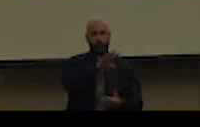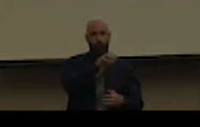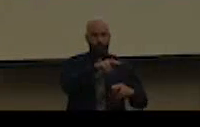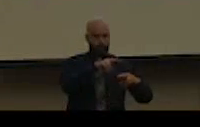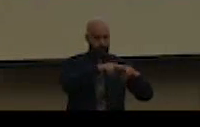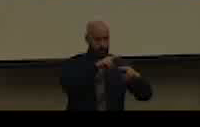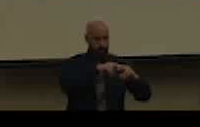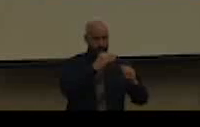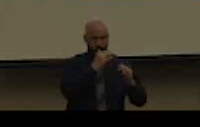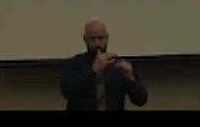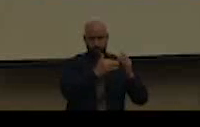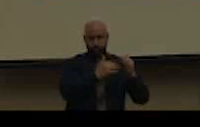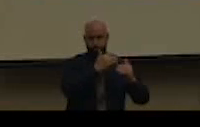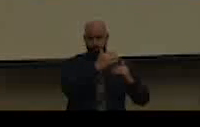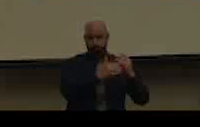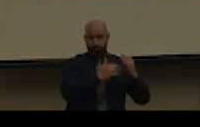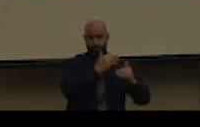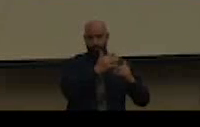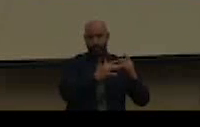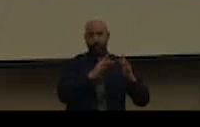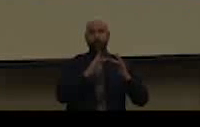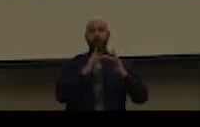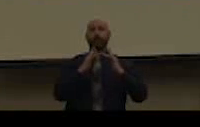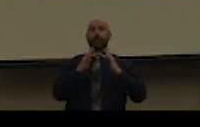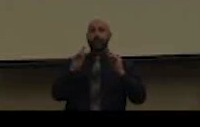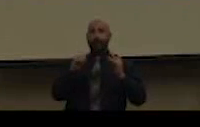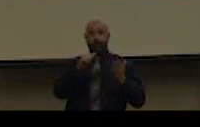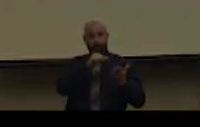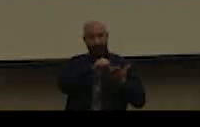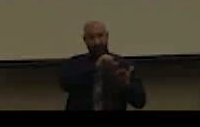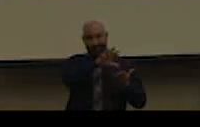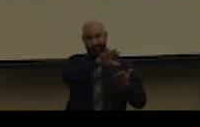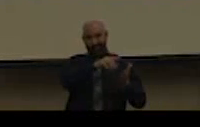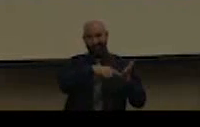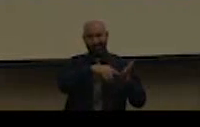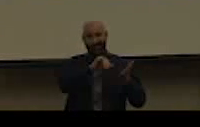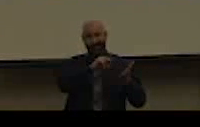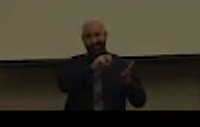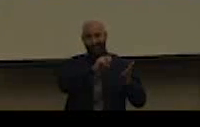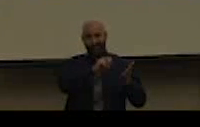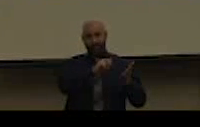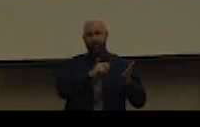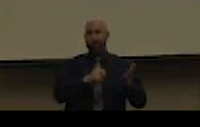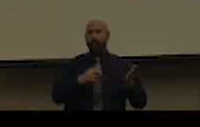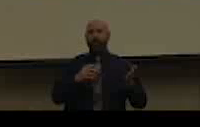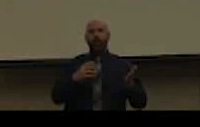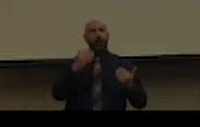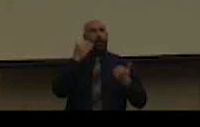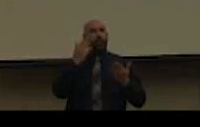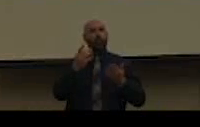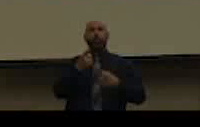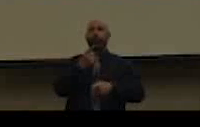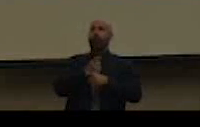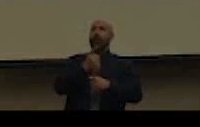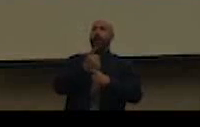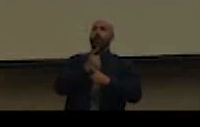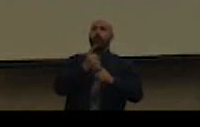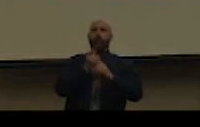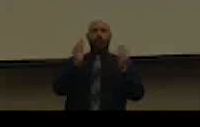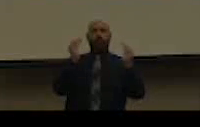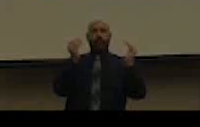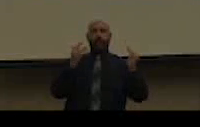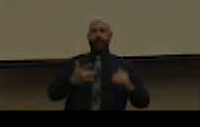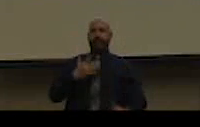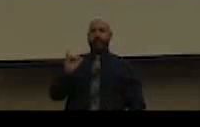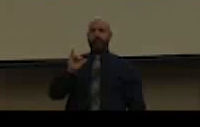in the same time that we sent those letters, this is, I don't even know the right analogy, but like, it feels like a mountain climber, like